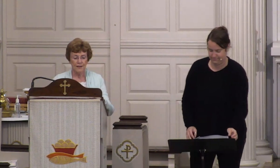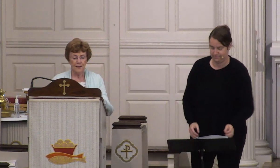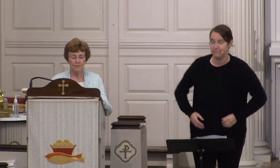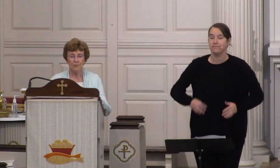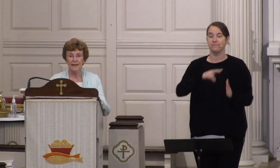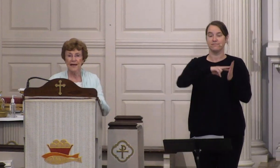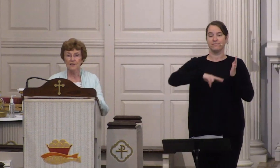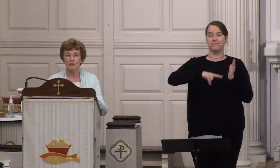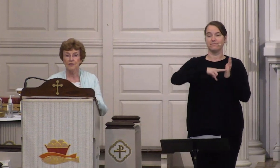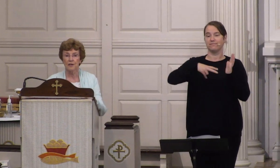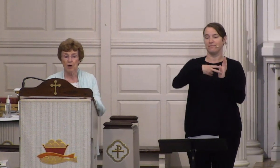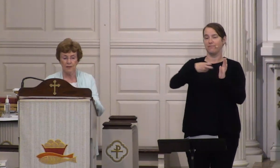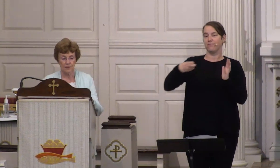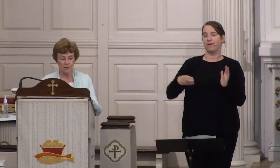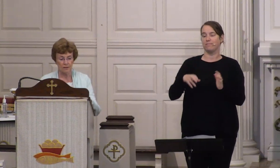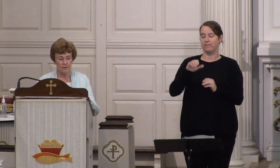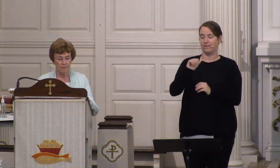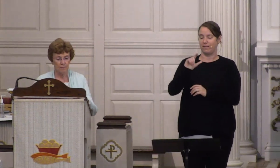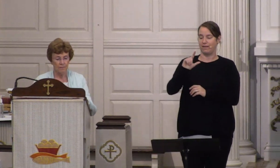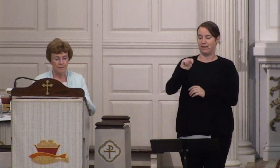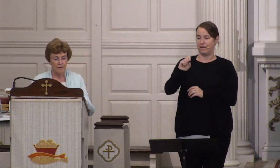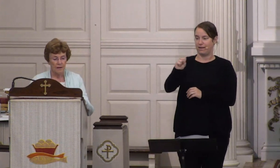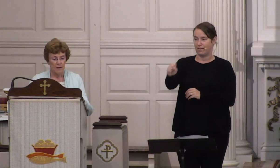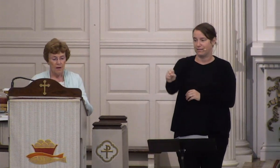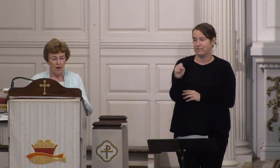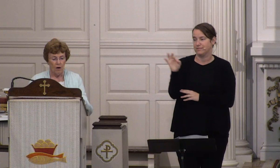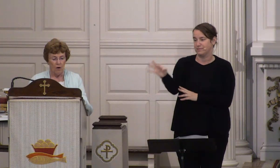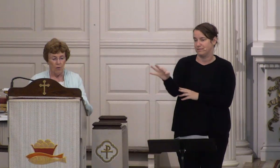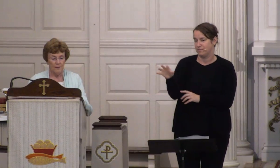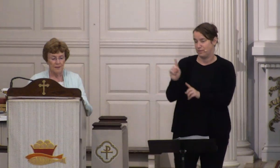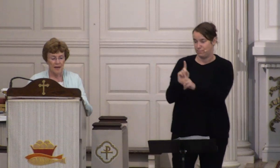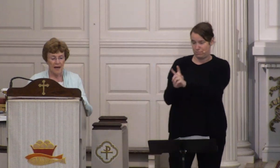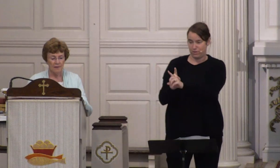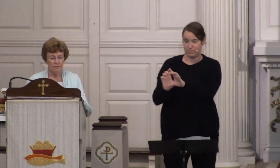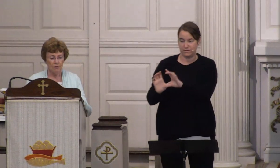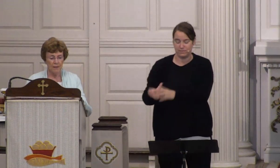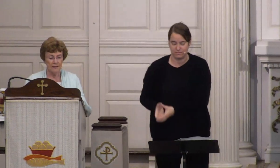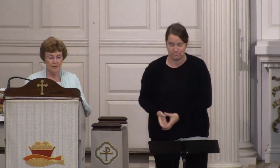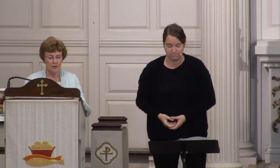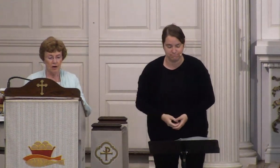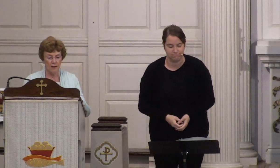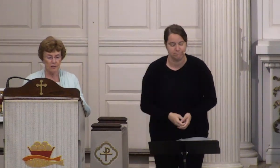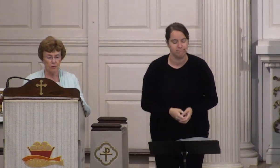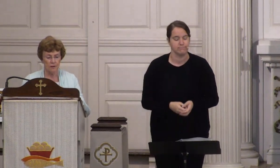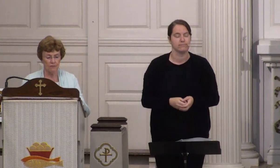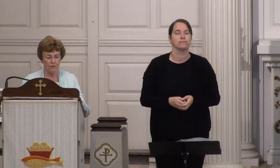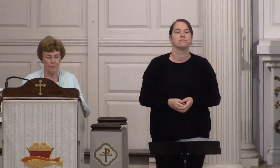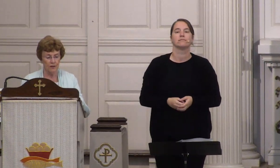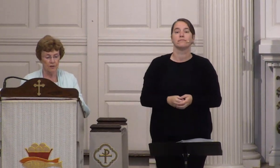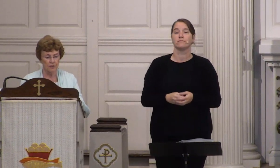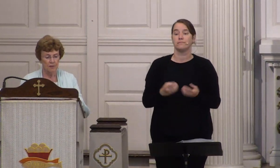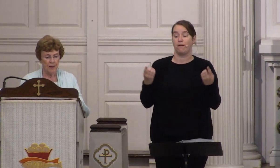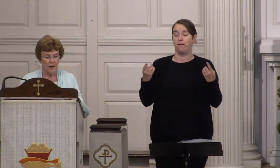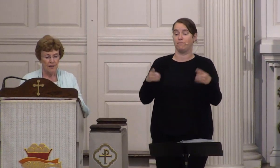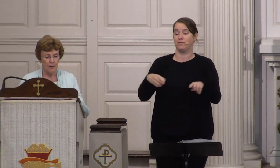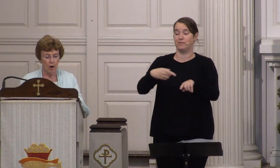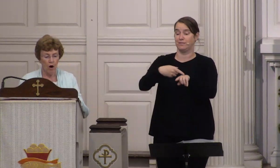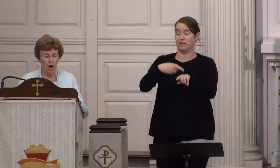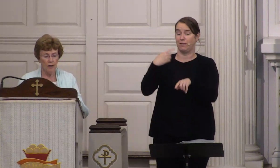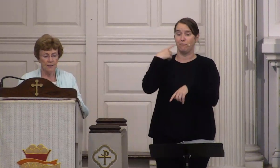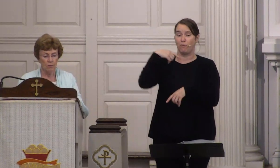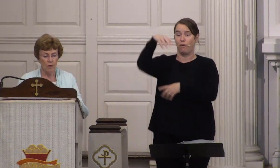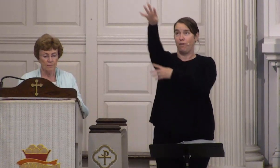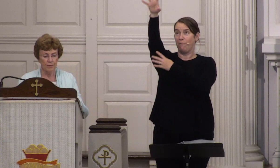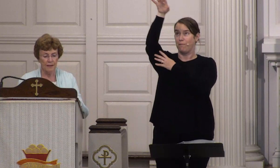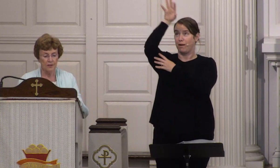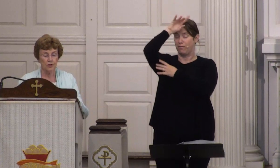A reading from the Acts of the Apostles. When the time for Pentecost was fulfilled, they were